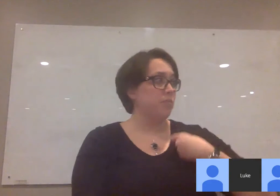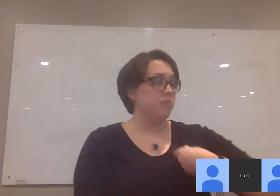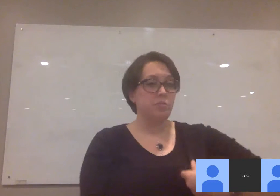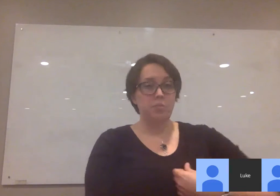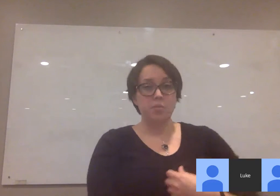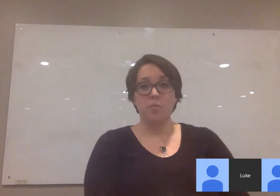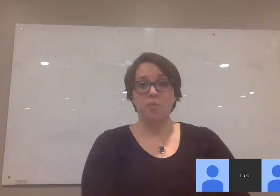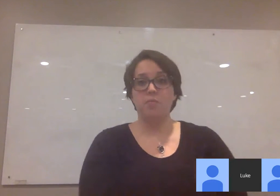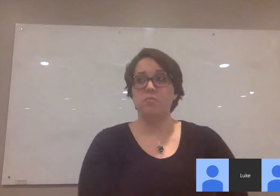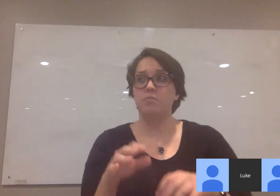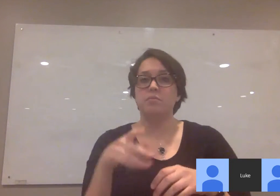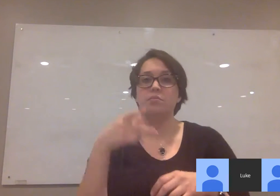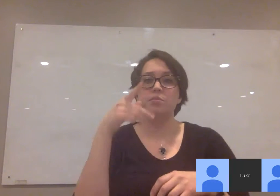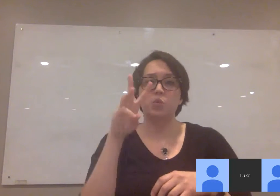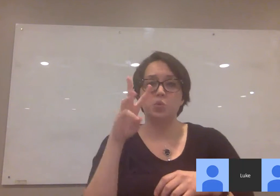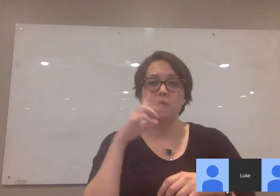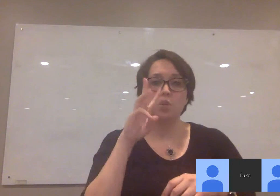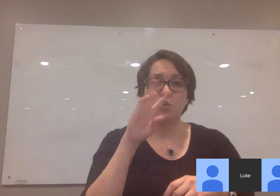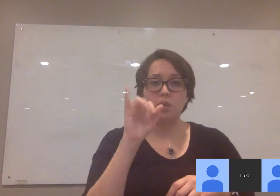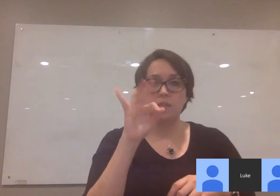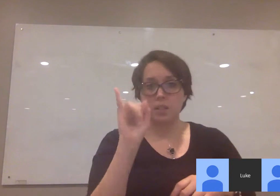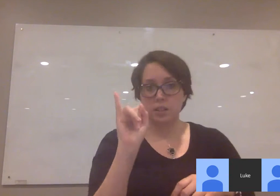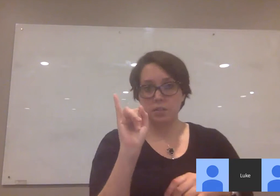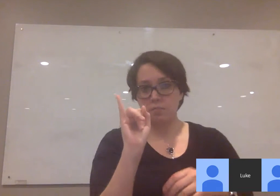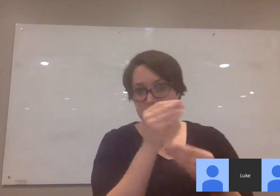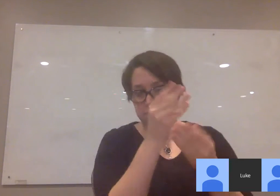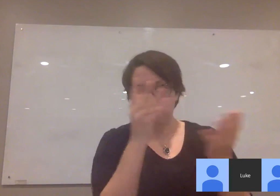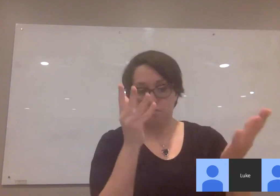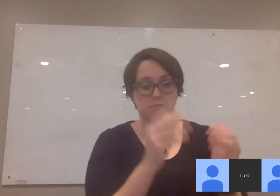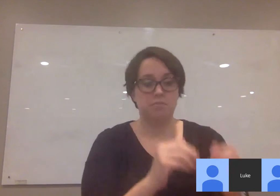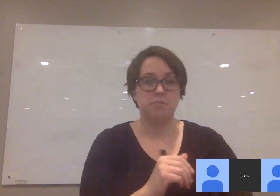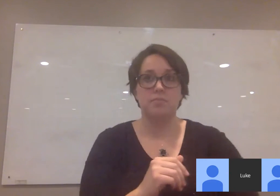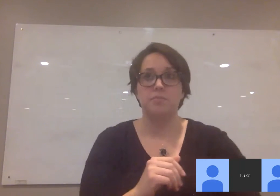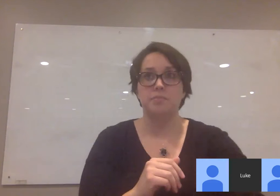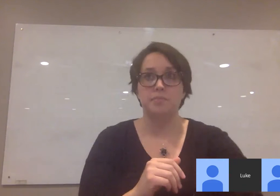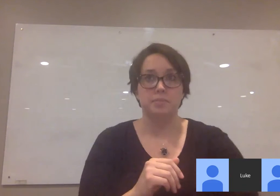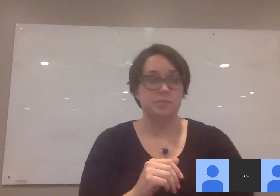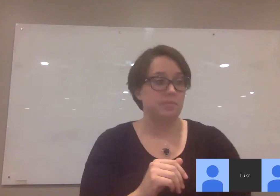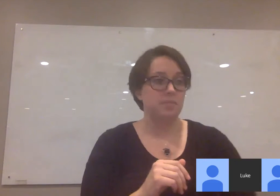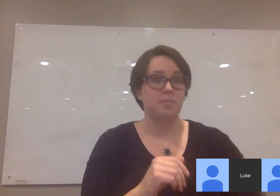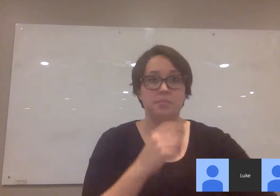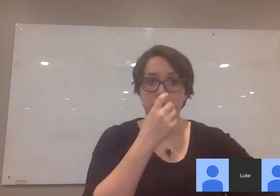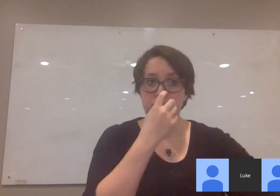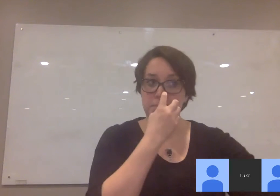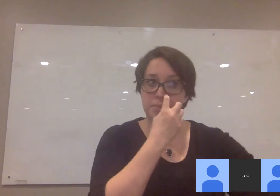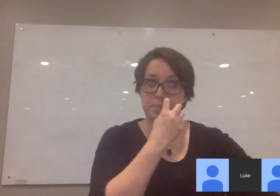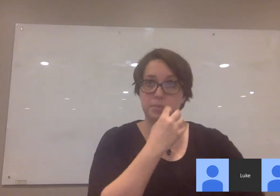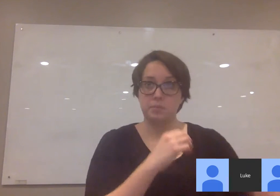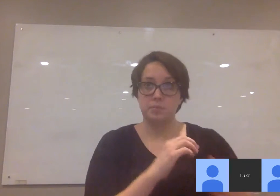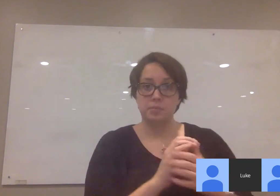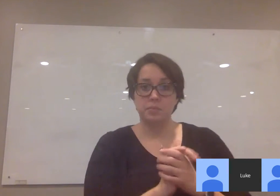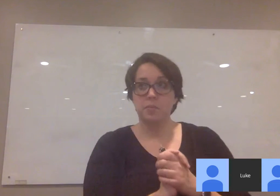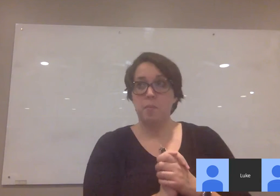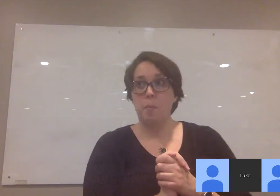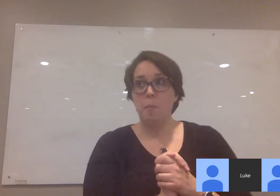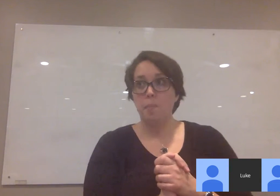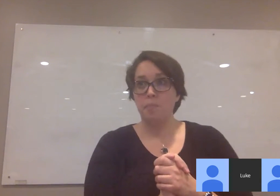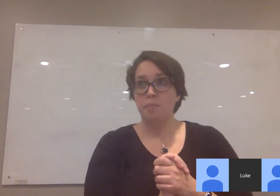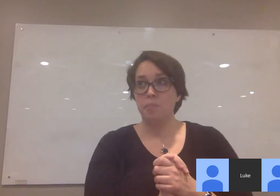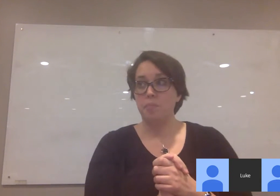up, Fortinet. that pop-up comes up. Okay. Okay. You get it? I guess I should write that down